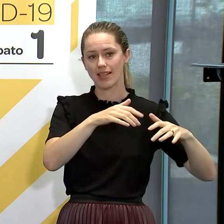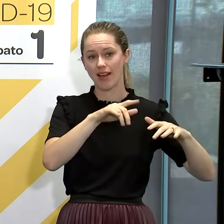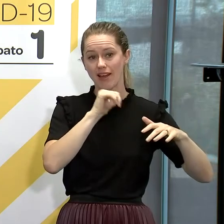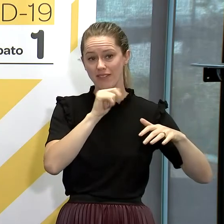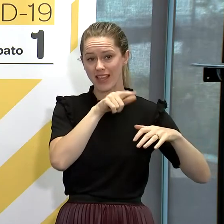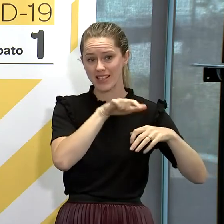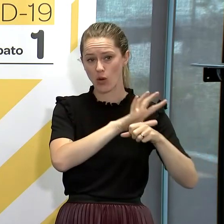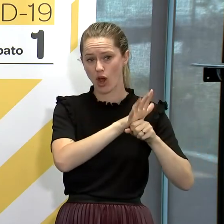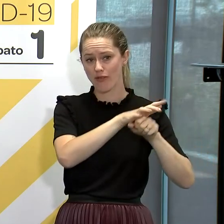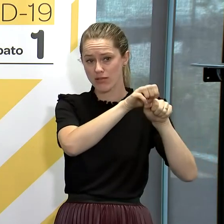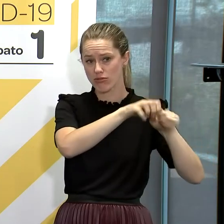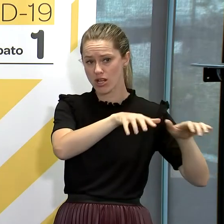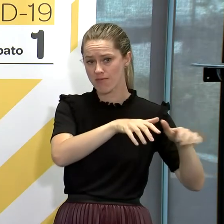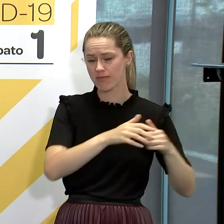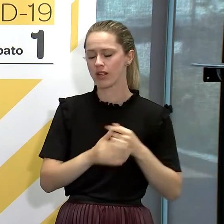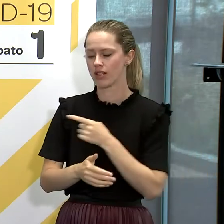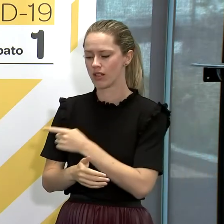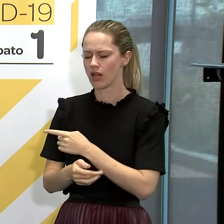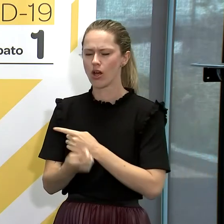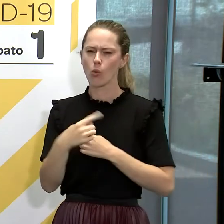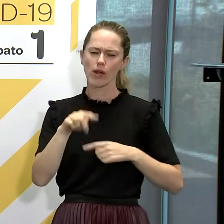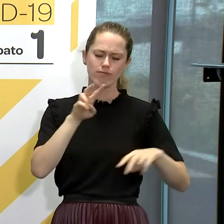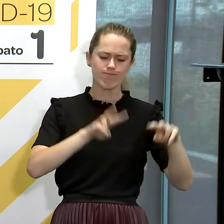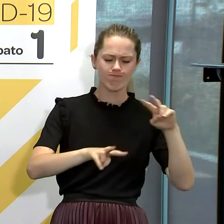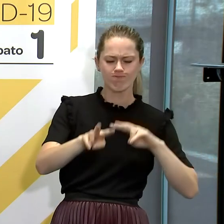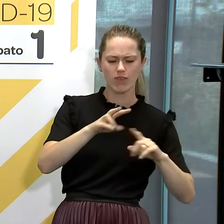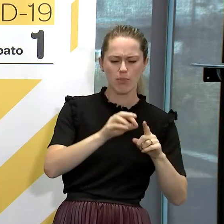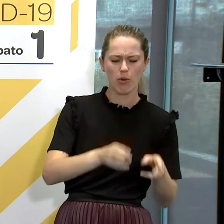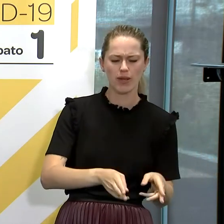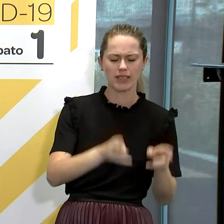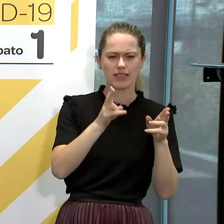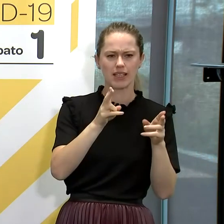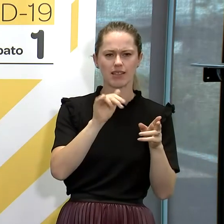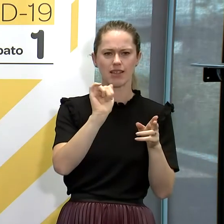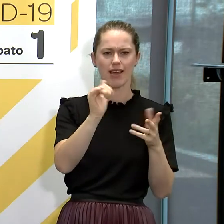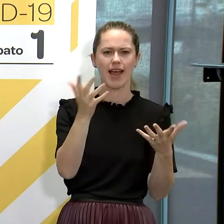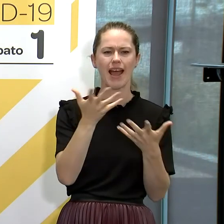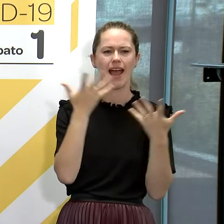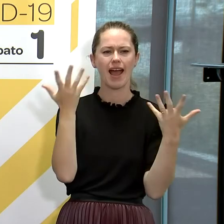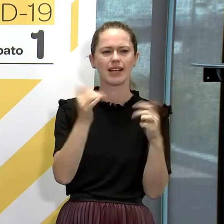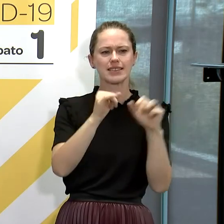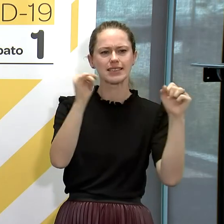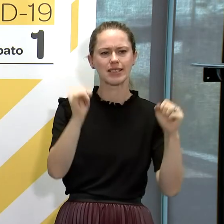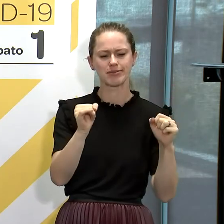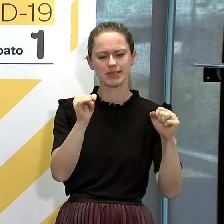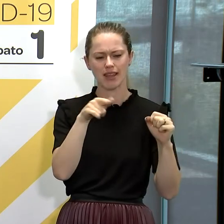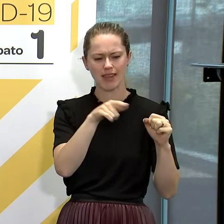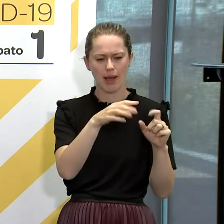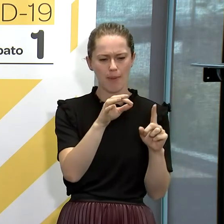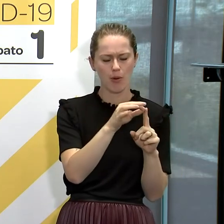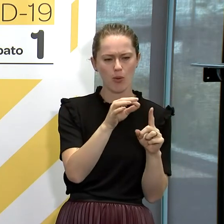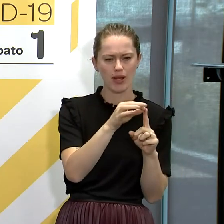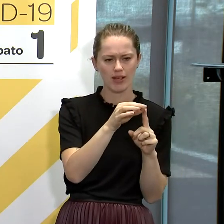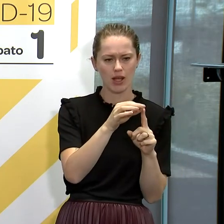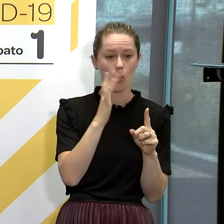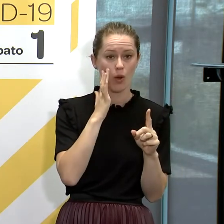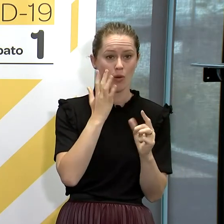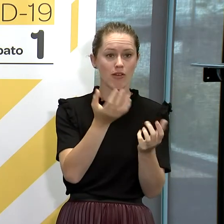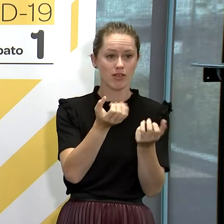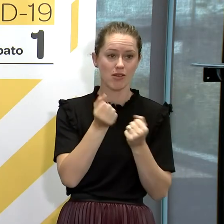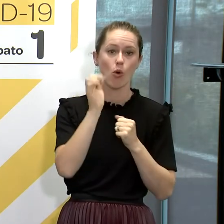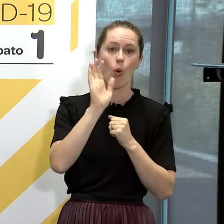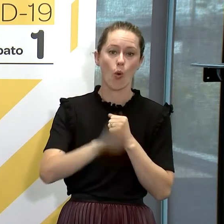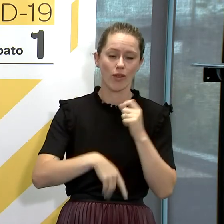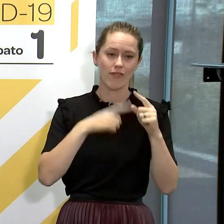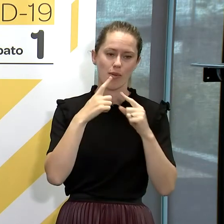at the Pullman and at the ventilation systems in the Pullman, and once we've got all the information,